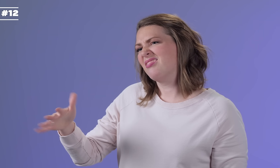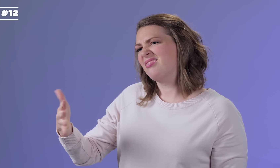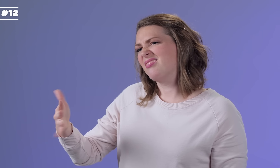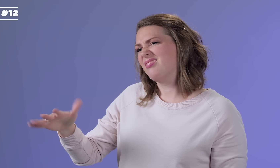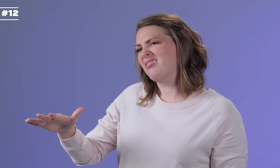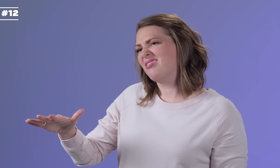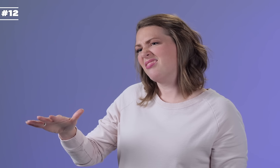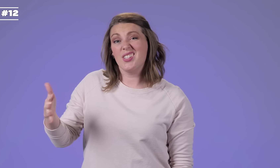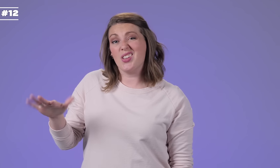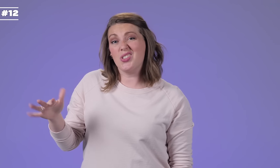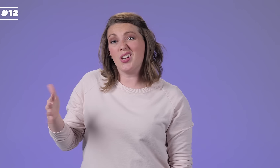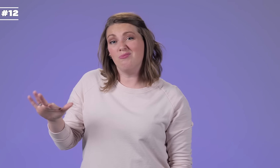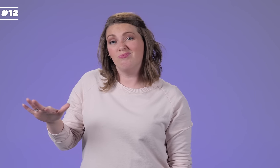forth. So-so.